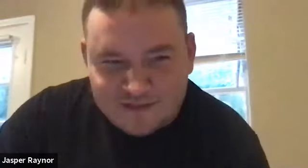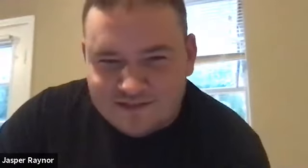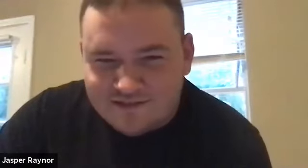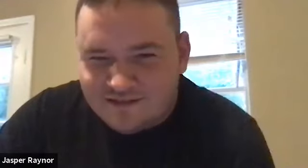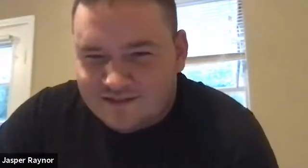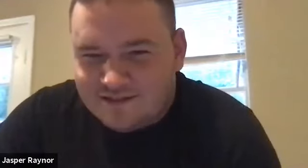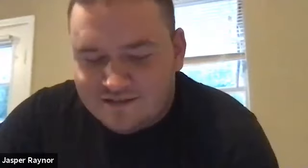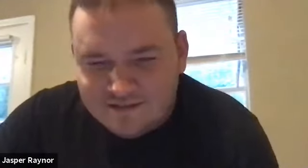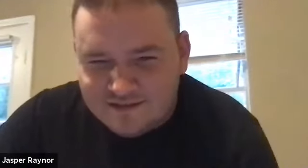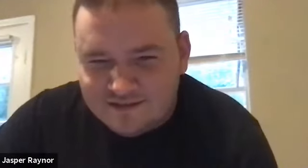nervous.